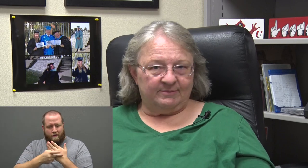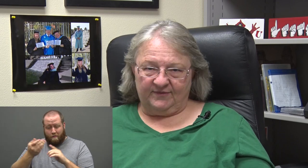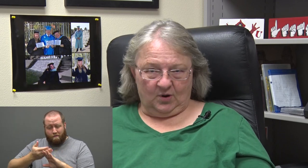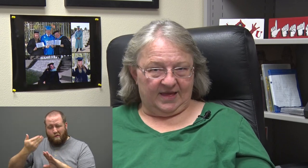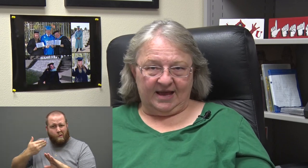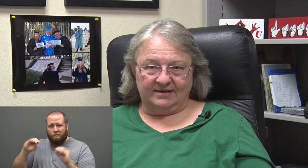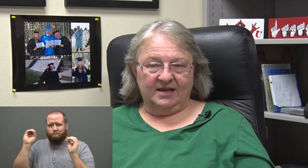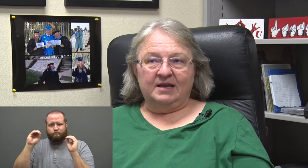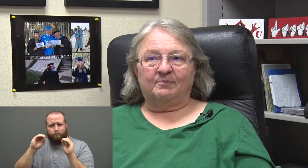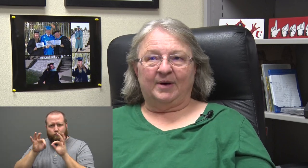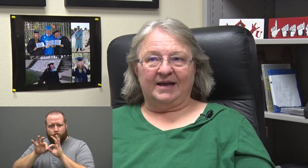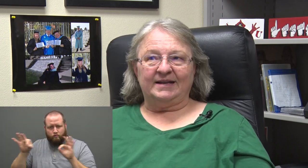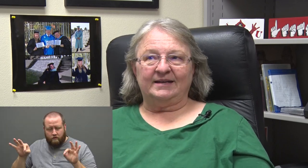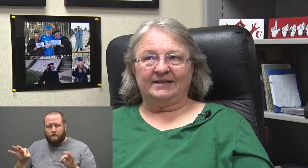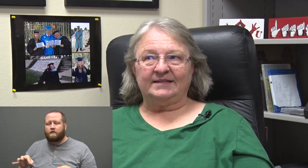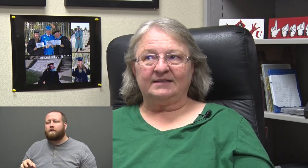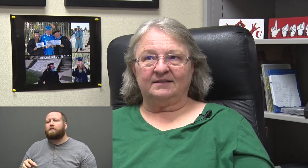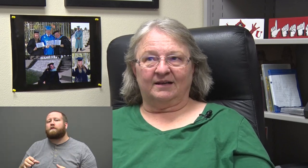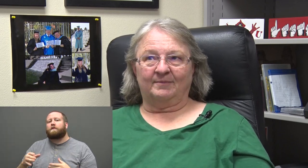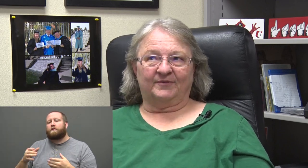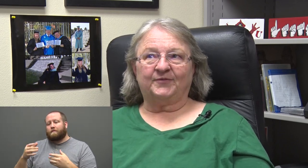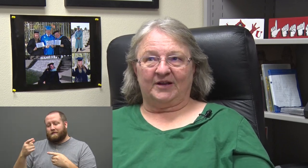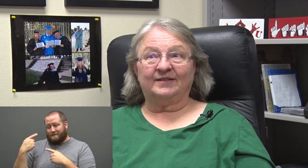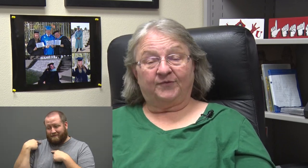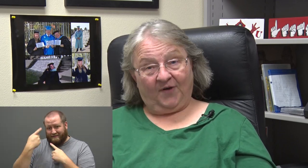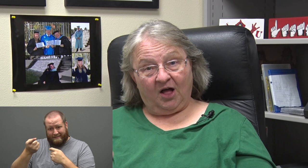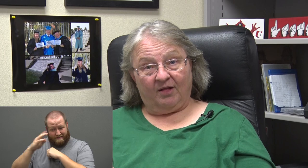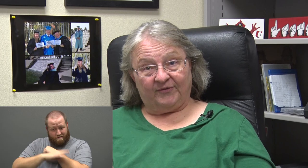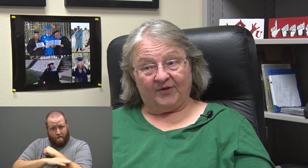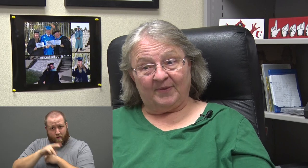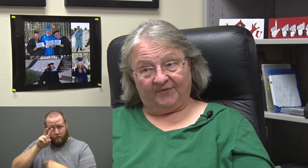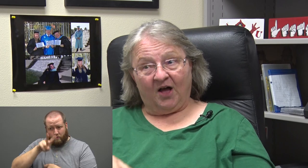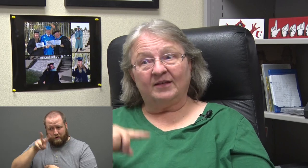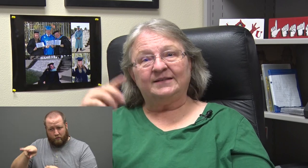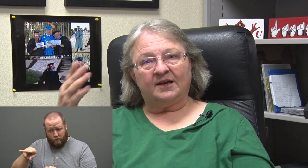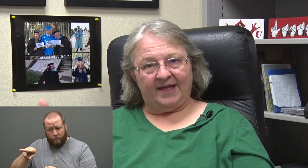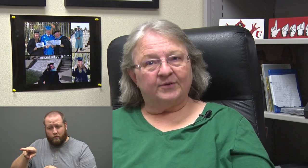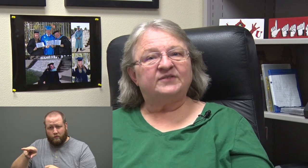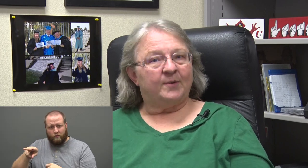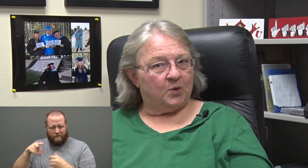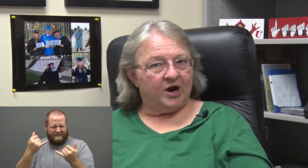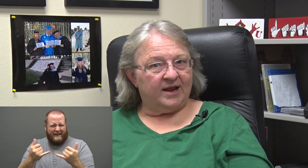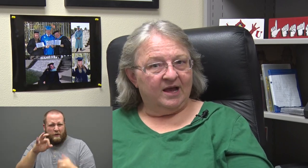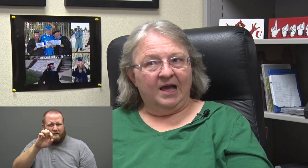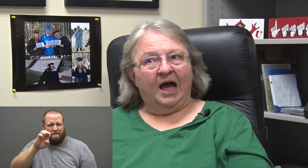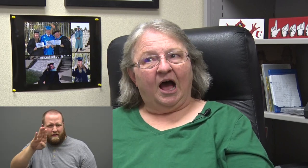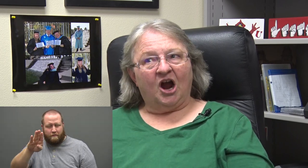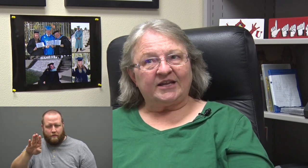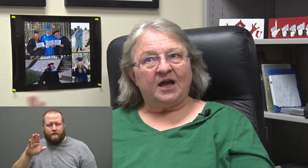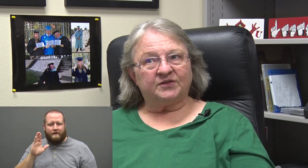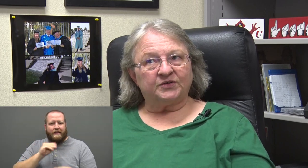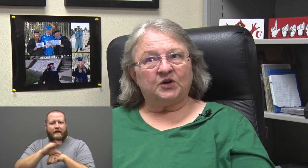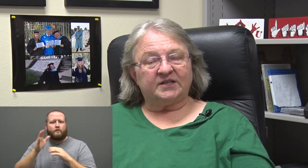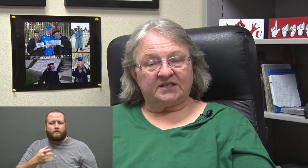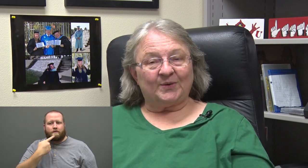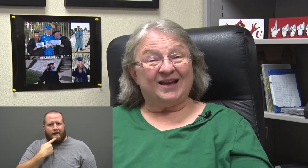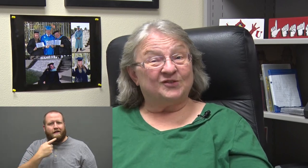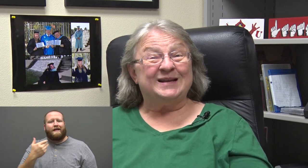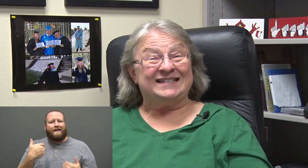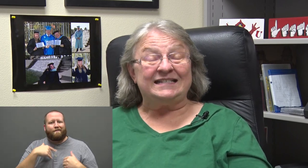before that, but it is, in the fall, from the fall until now is February, our counselor told us that we have 26